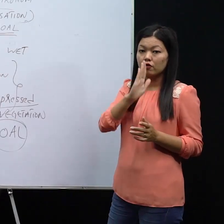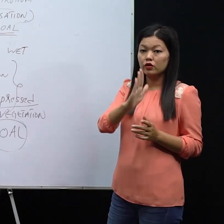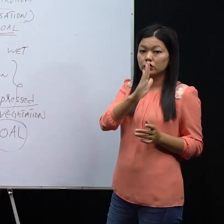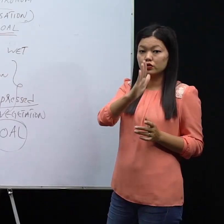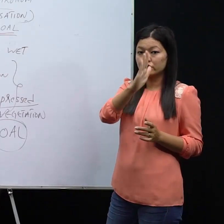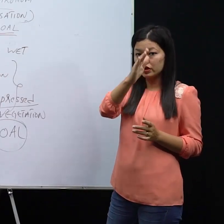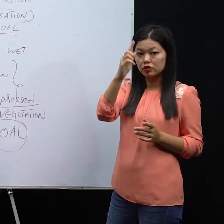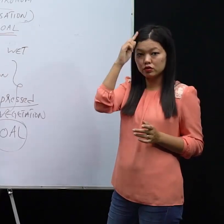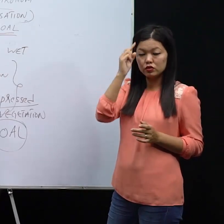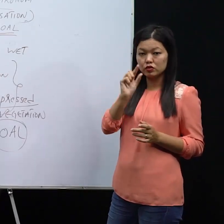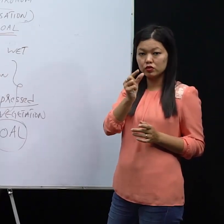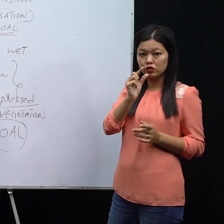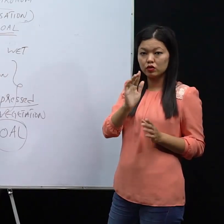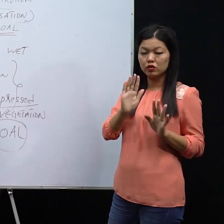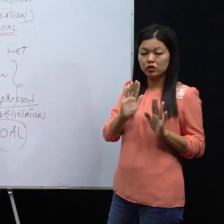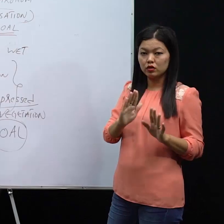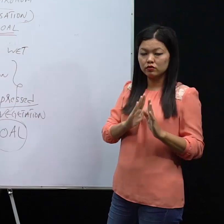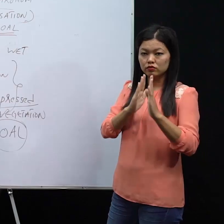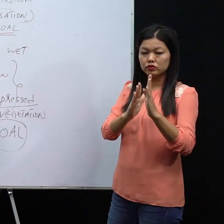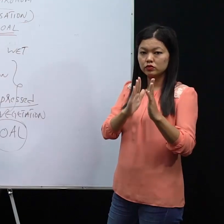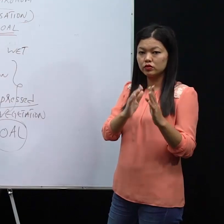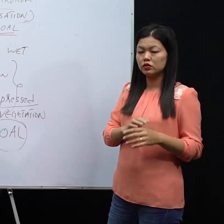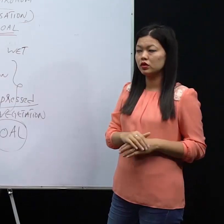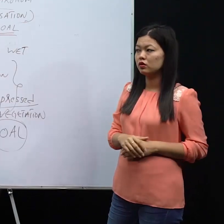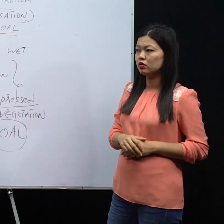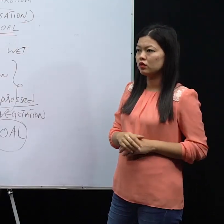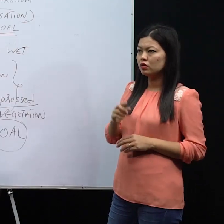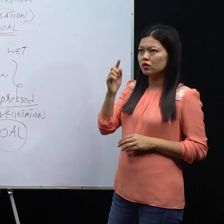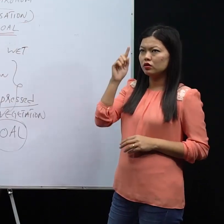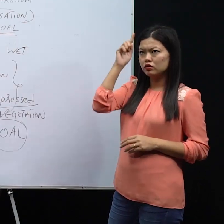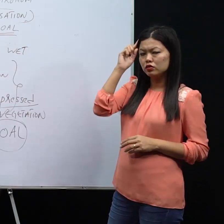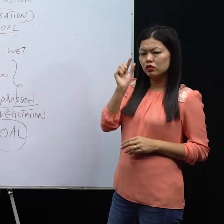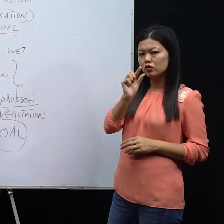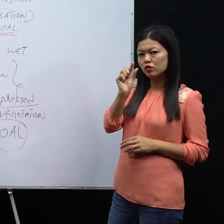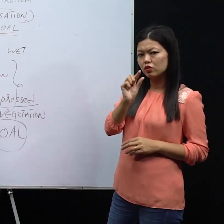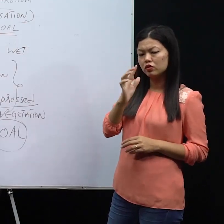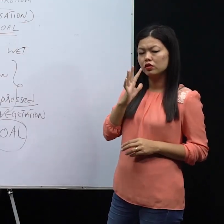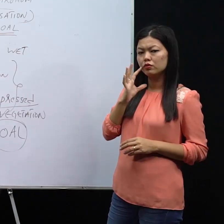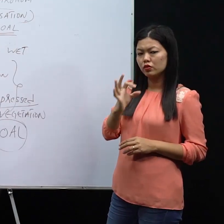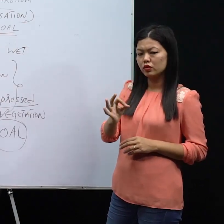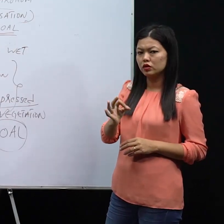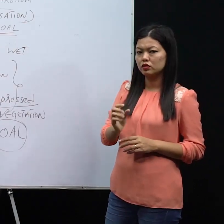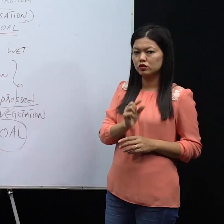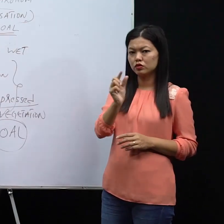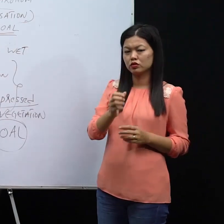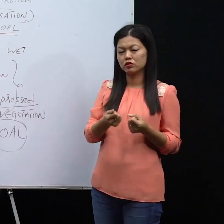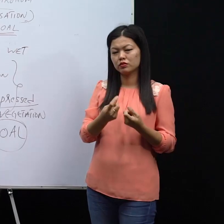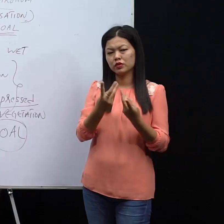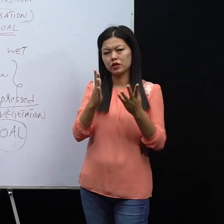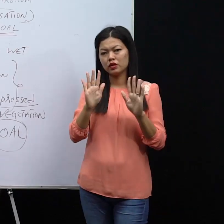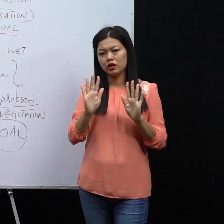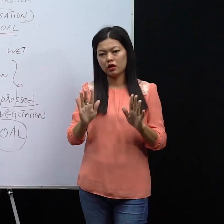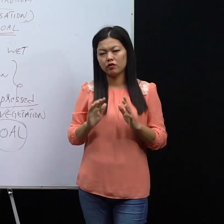Clear? Now coal, there are many important uses of coal for generating heat, for